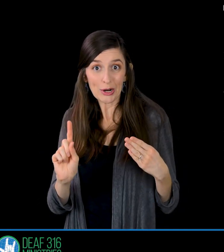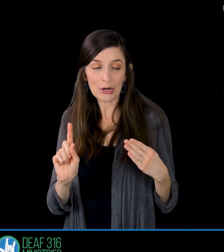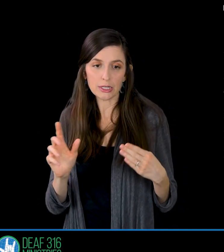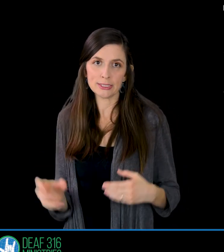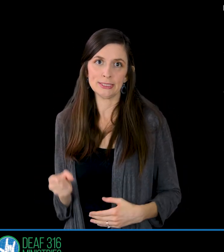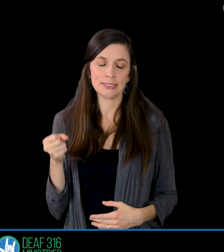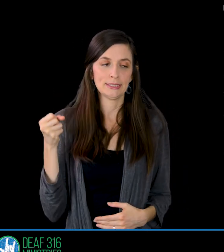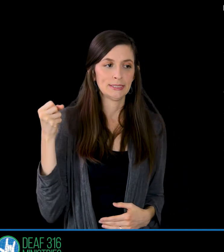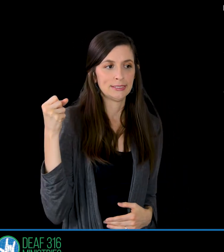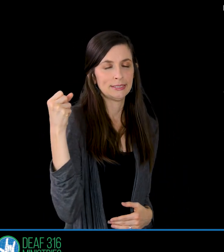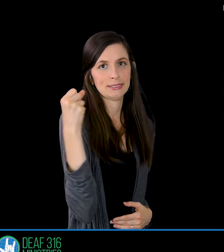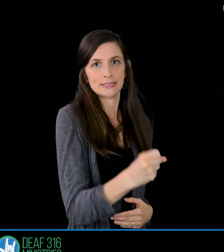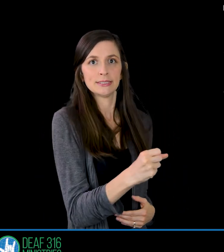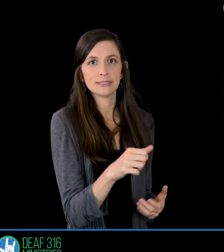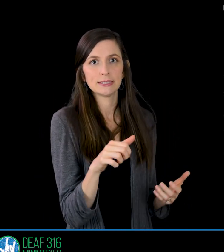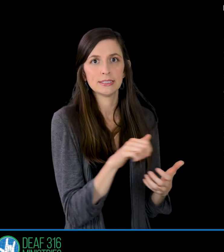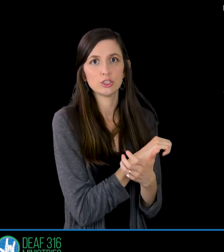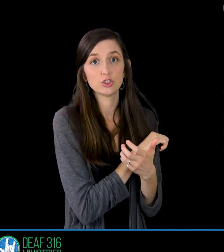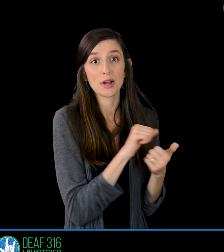destruction